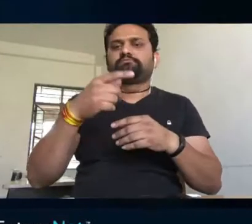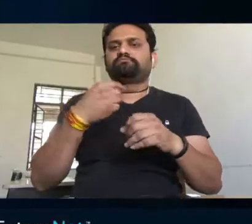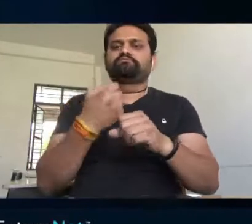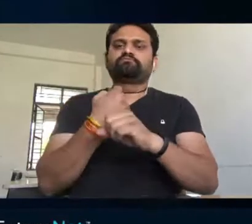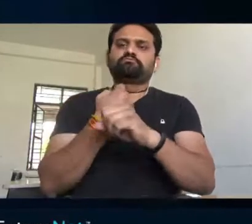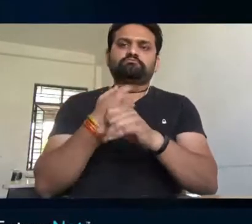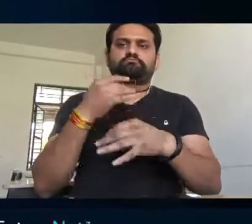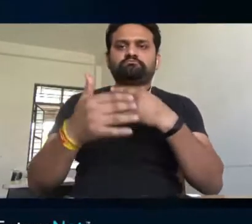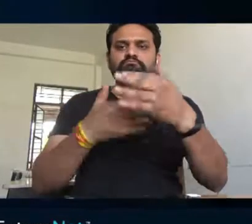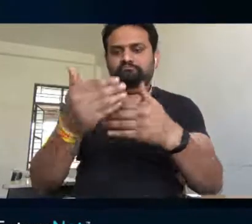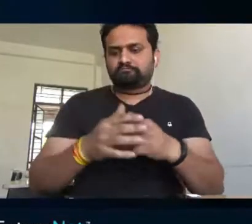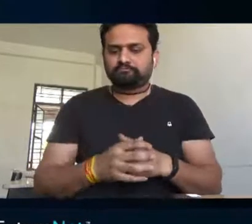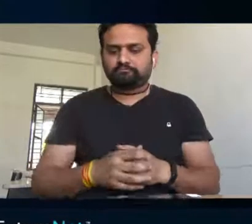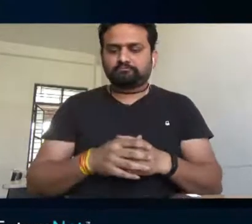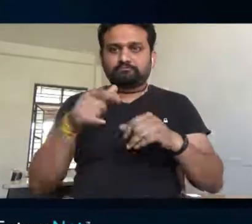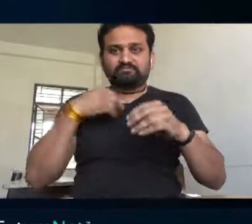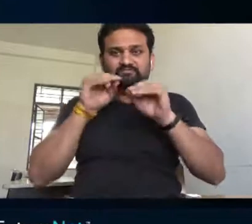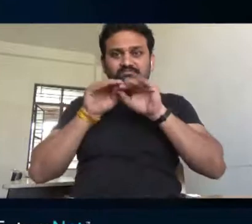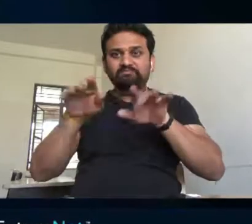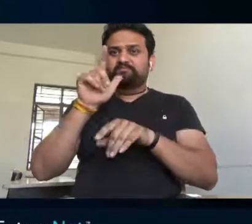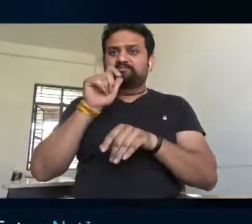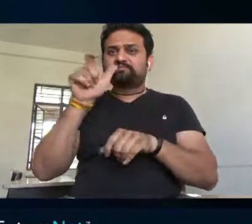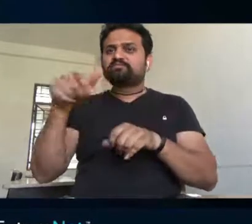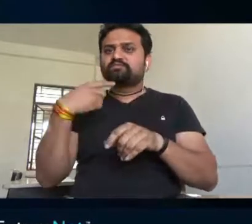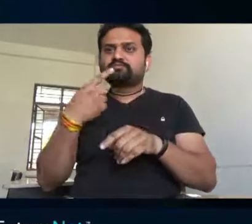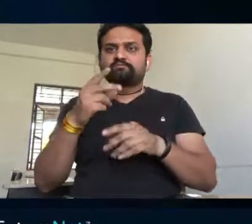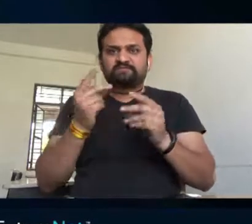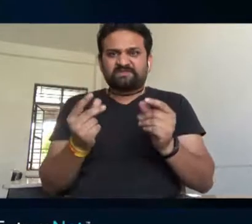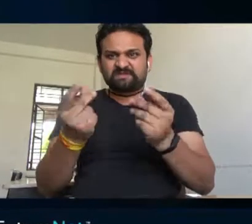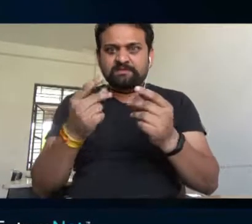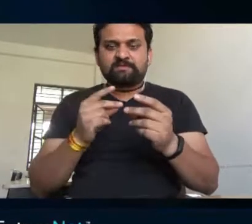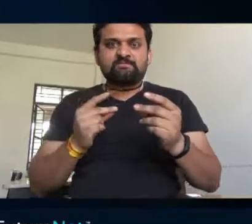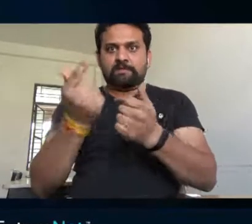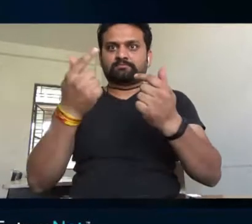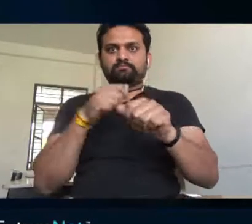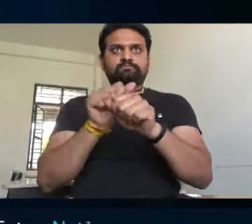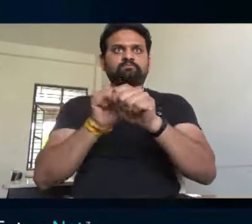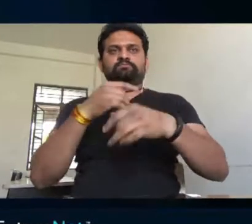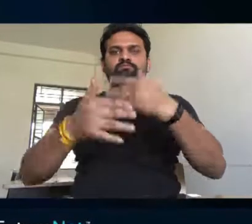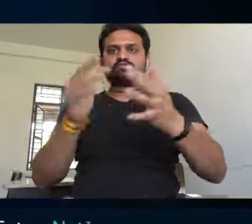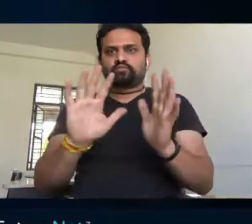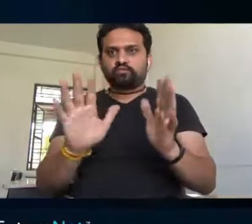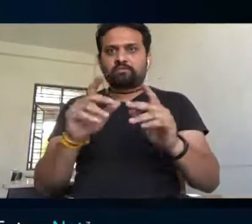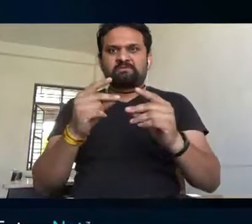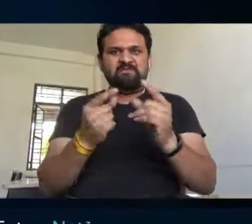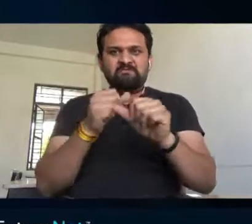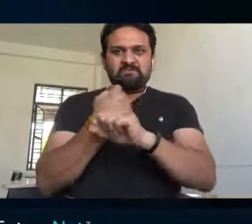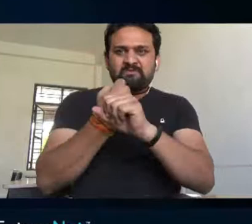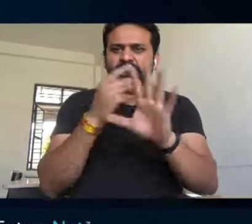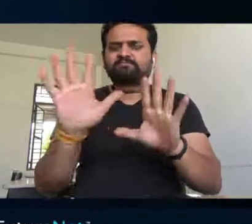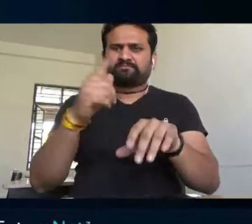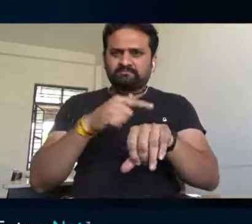to build for you this platform where you can not make only quickly and much money, you can make